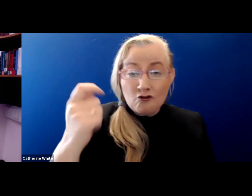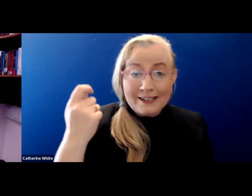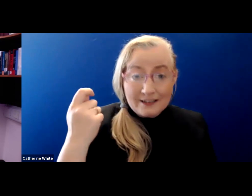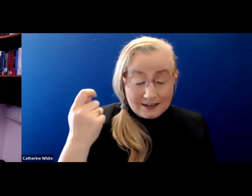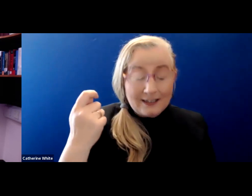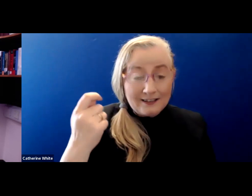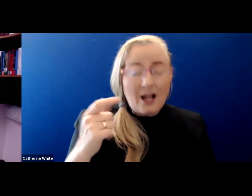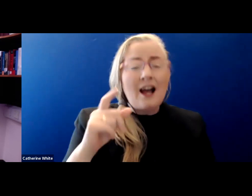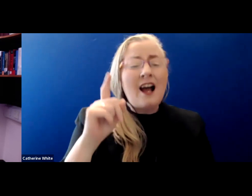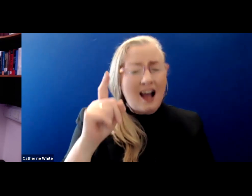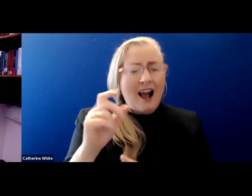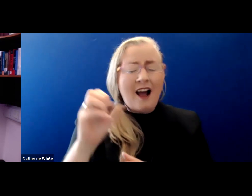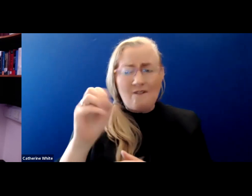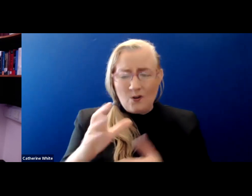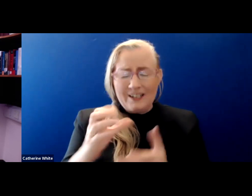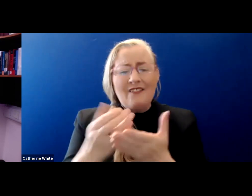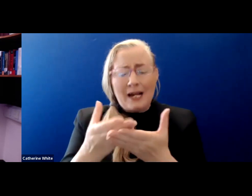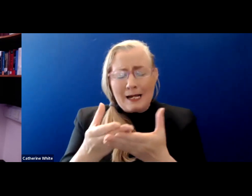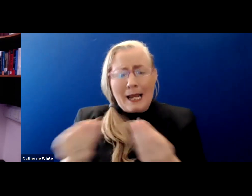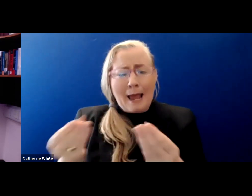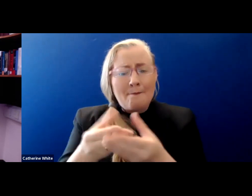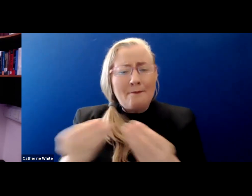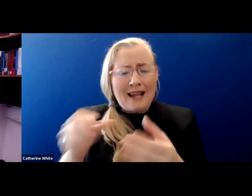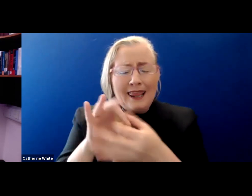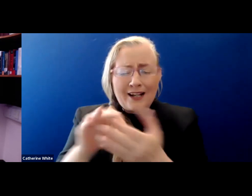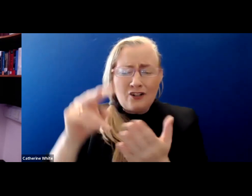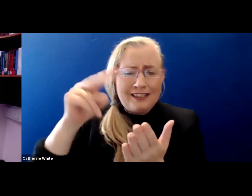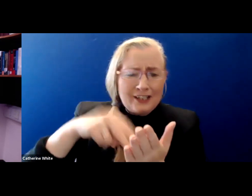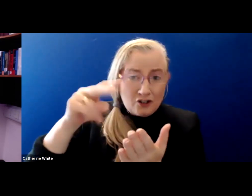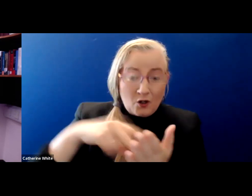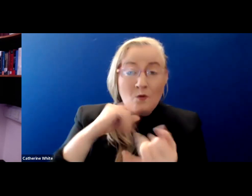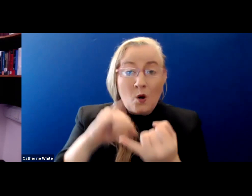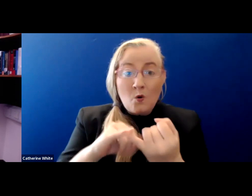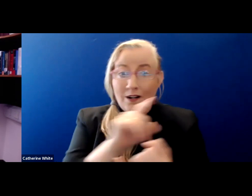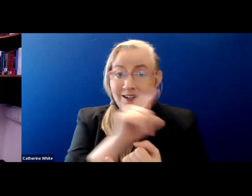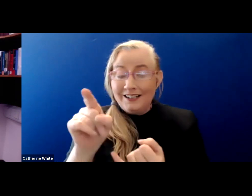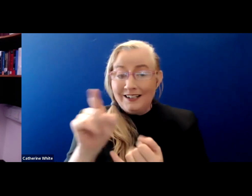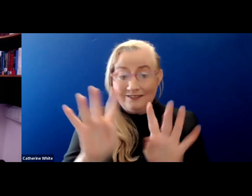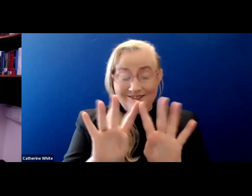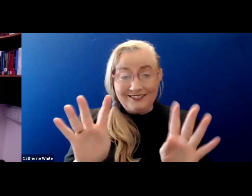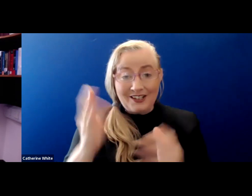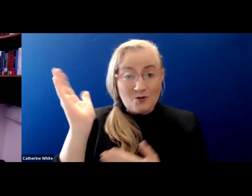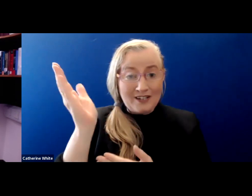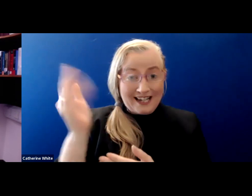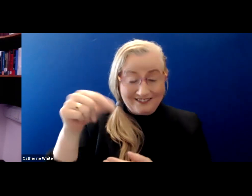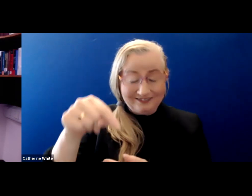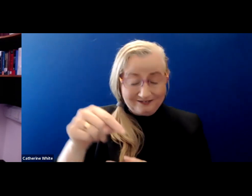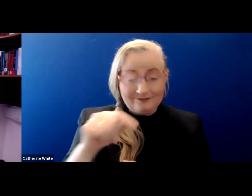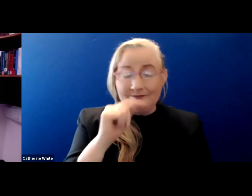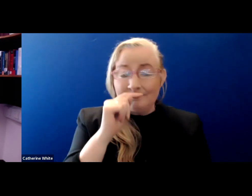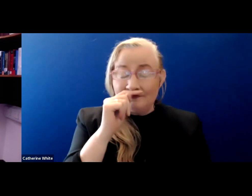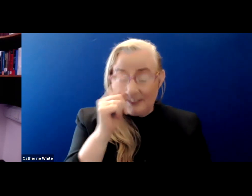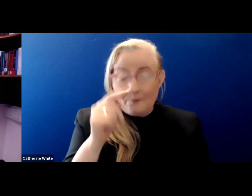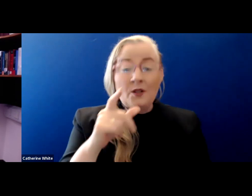course, to this gap in the literature, including work by speakers who are participating in today's webinar. Now, when it comes